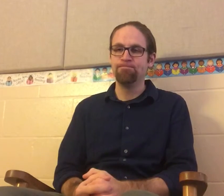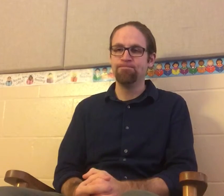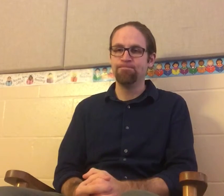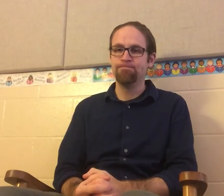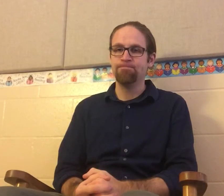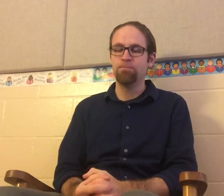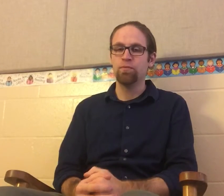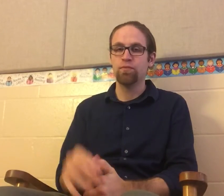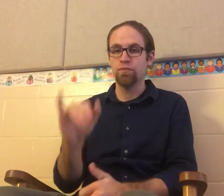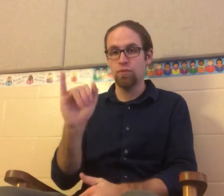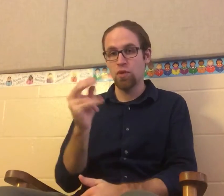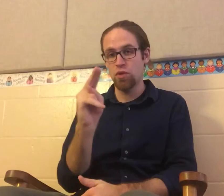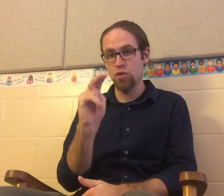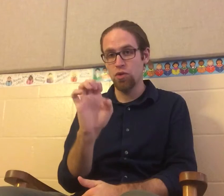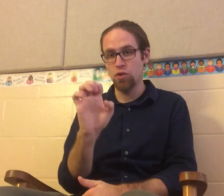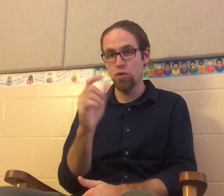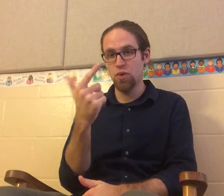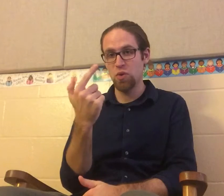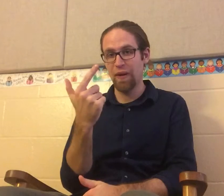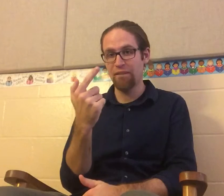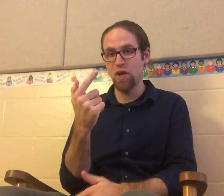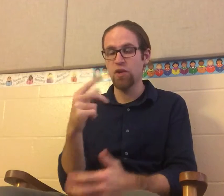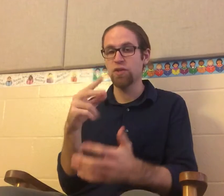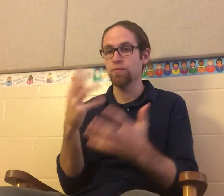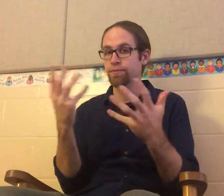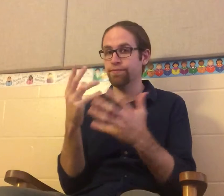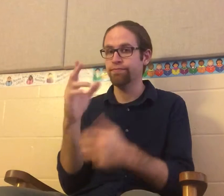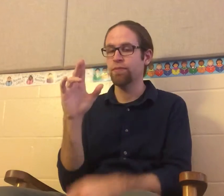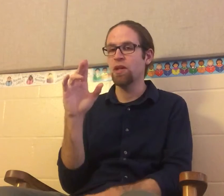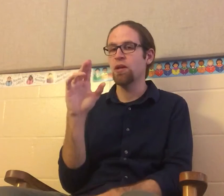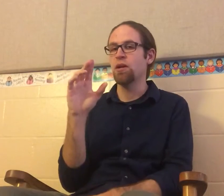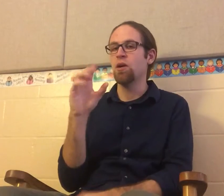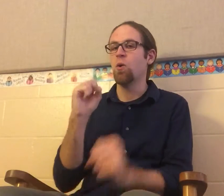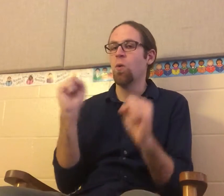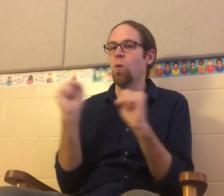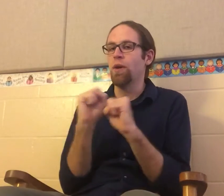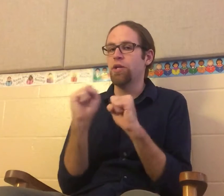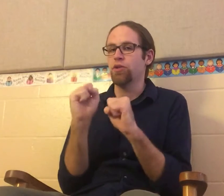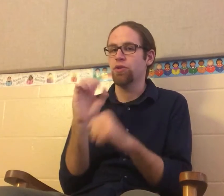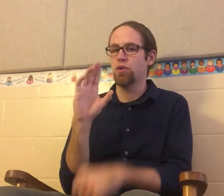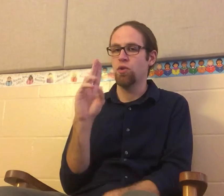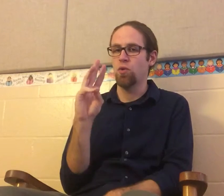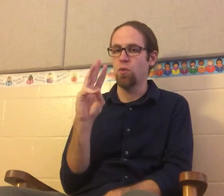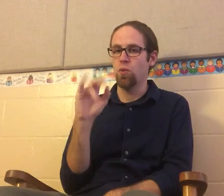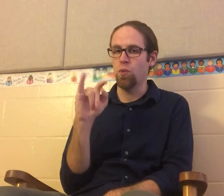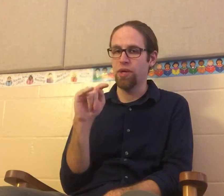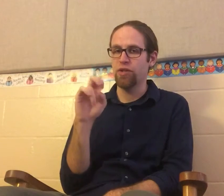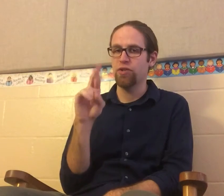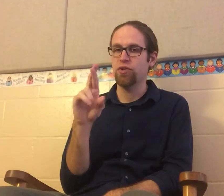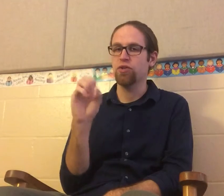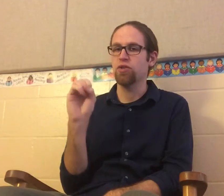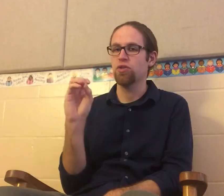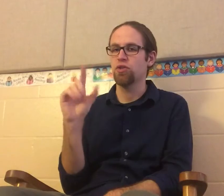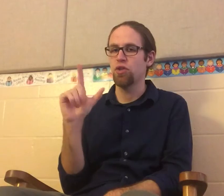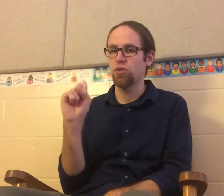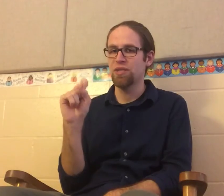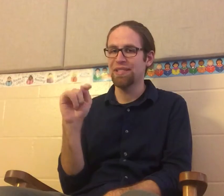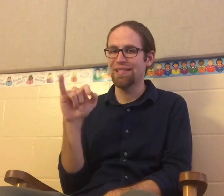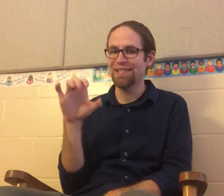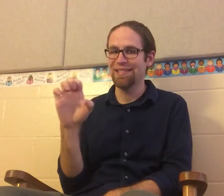June 21st is the winter solstice, or shortest day of the year, in the southern hemisphere. It is the opposite of the